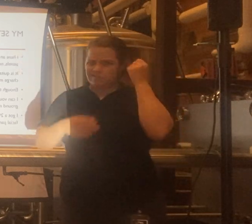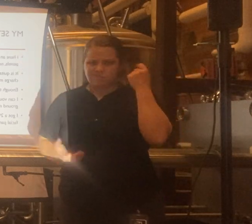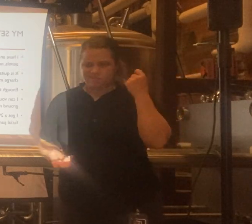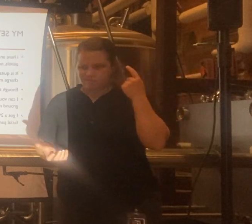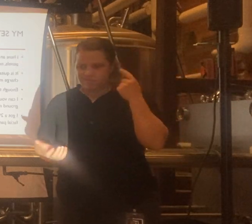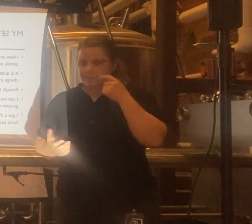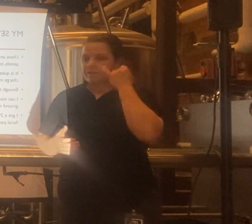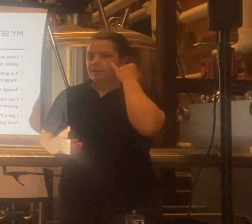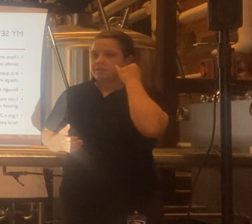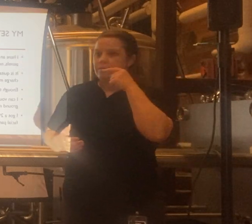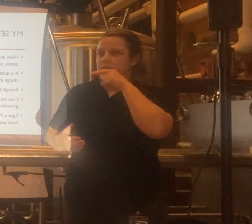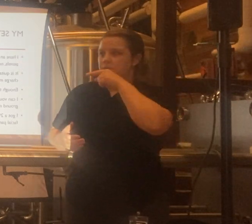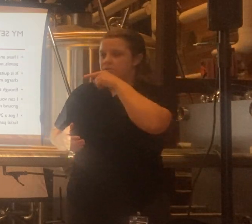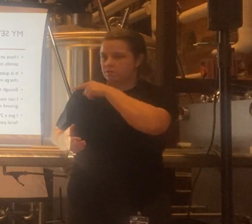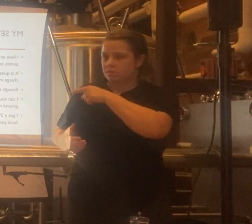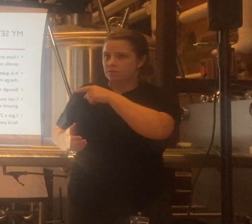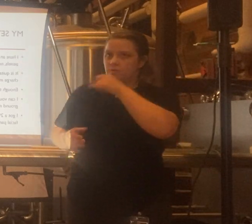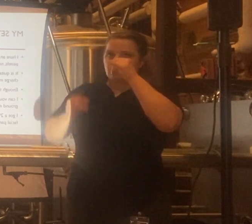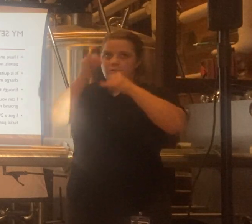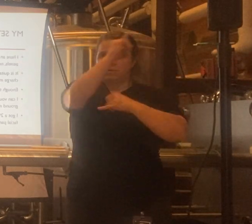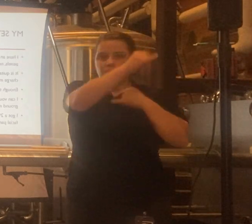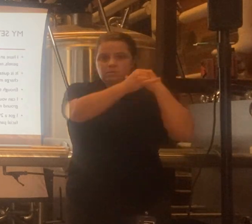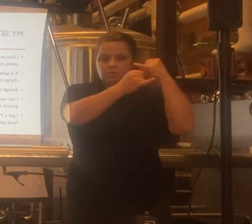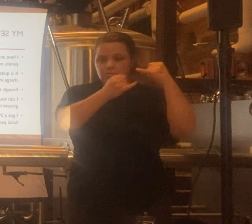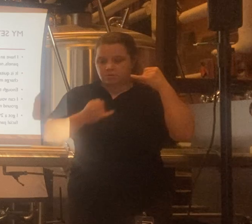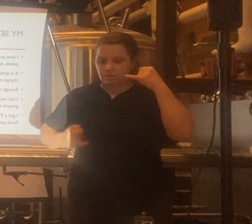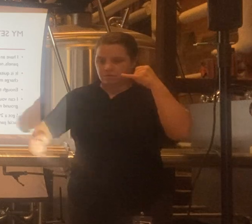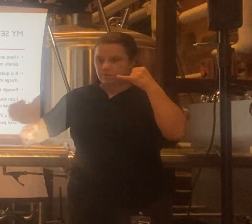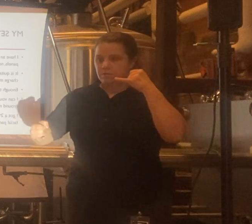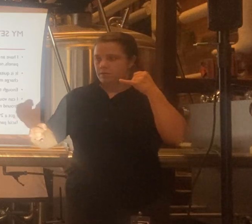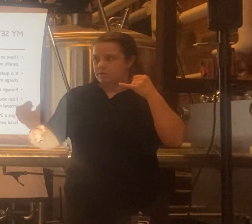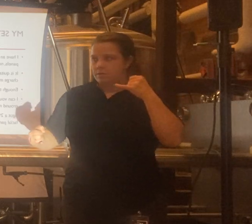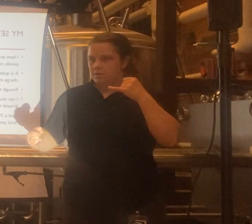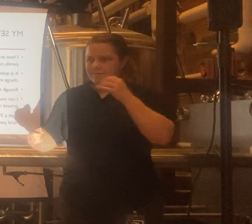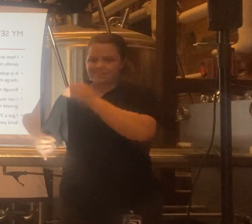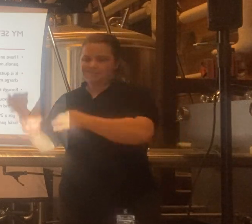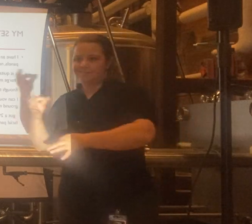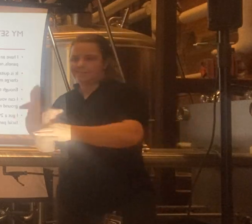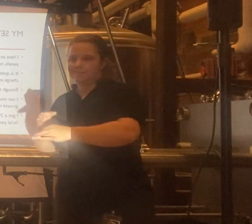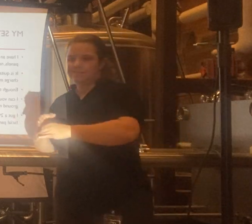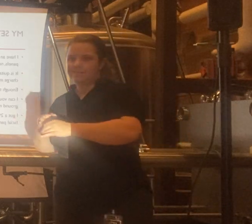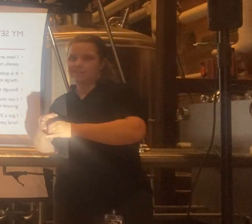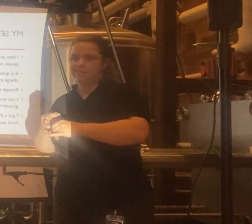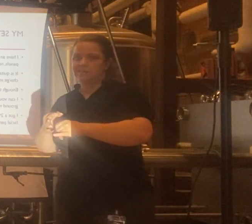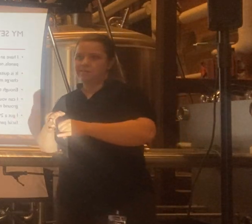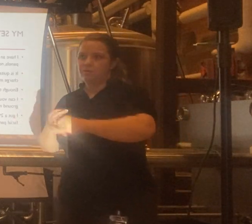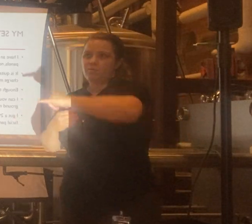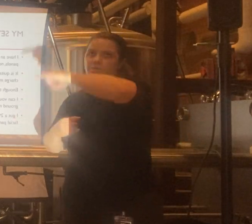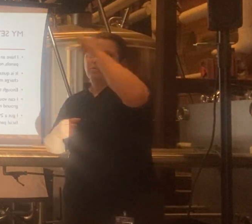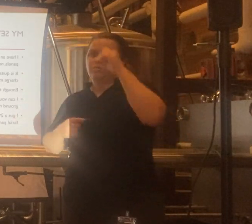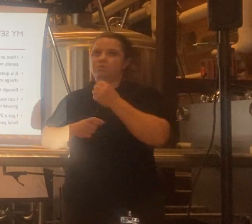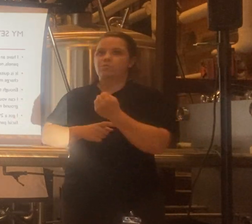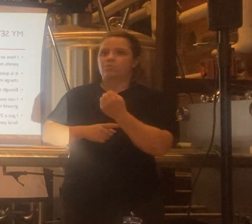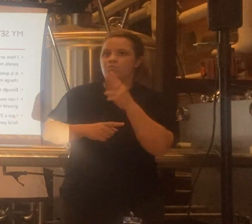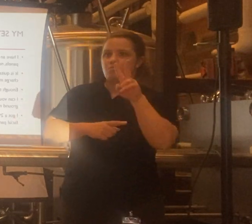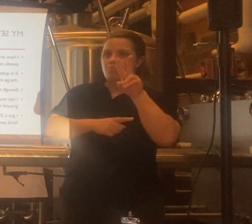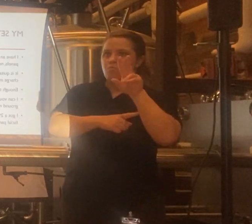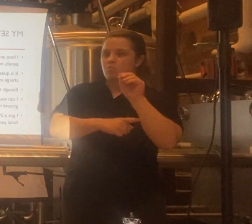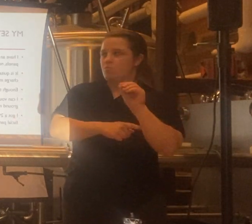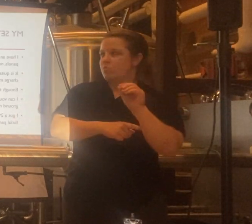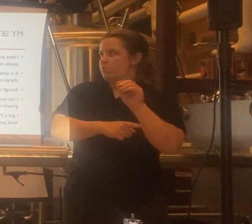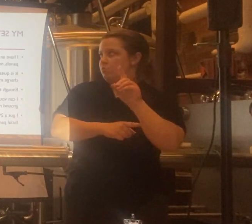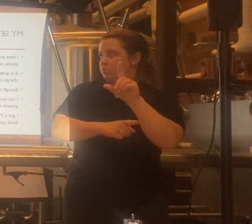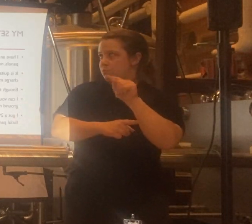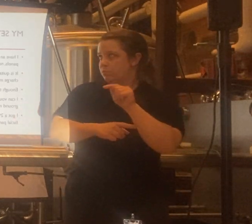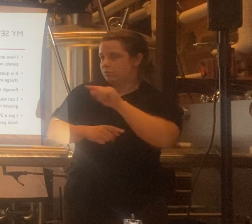your doodad, whatever your doodad is, just run a 12-volt line back, which you'll see in my setup in a second, and then don't eliminate that extra solar panel